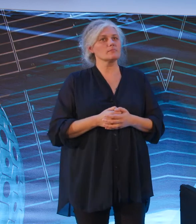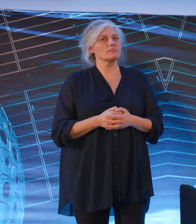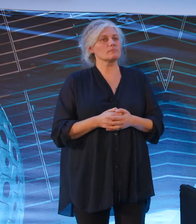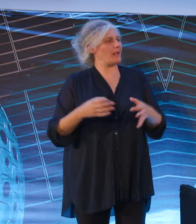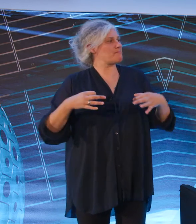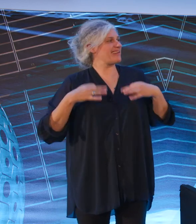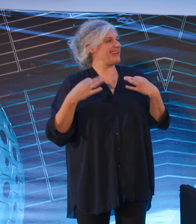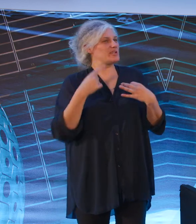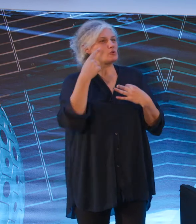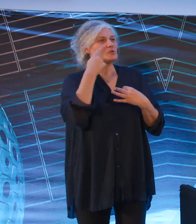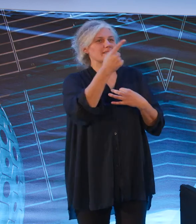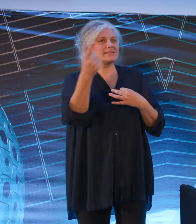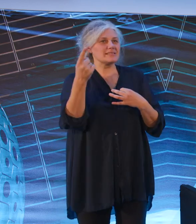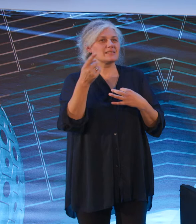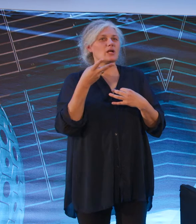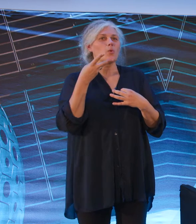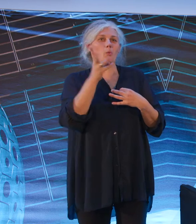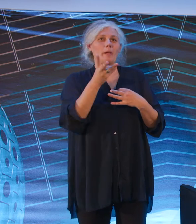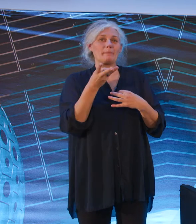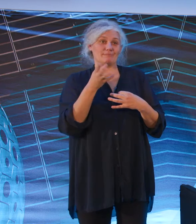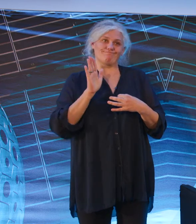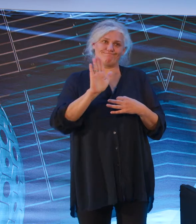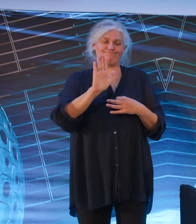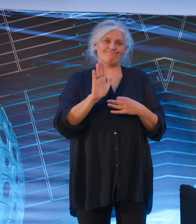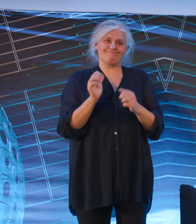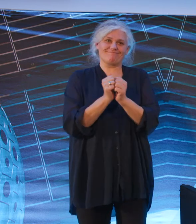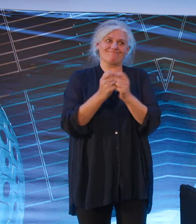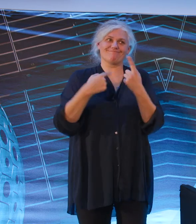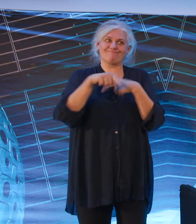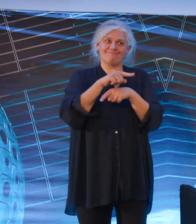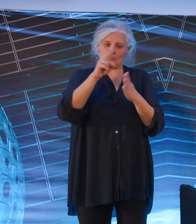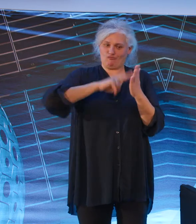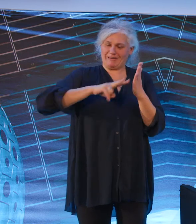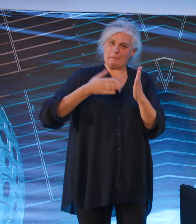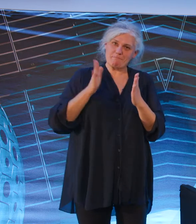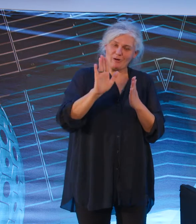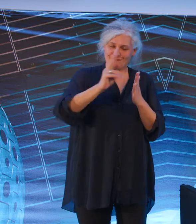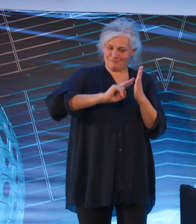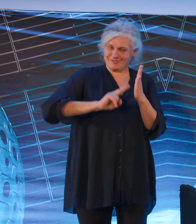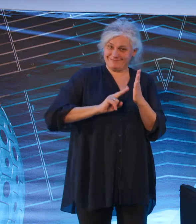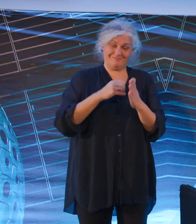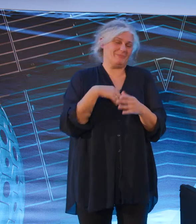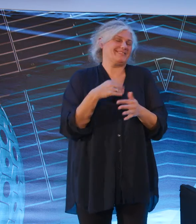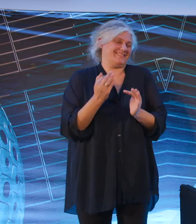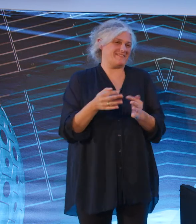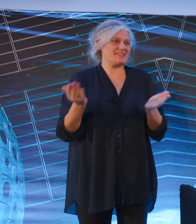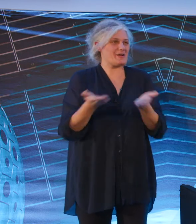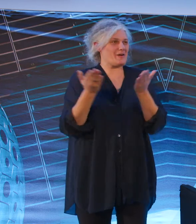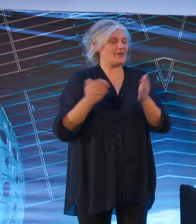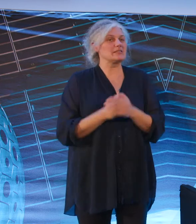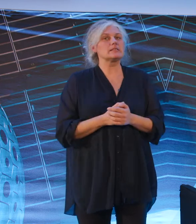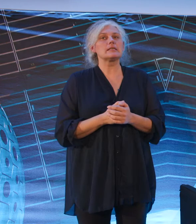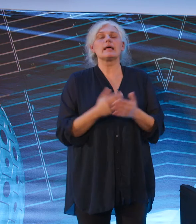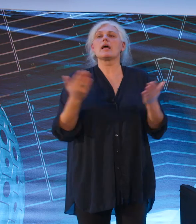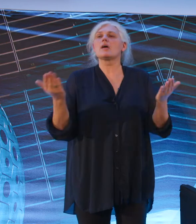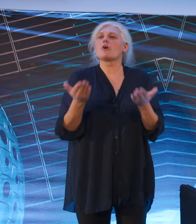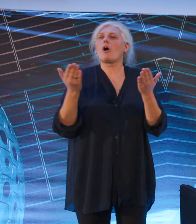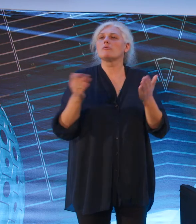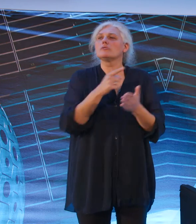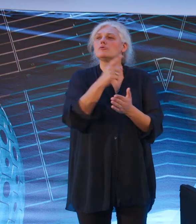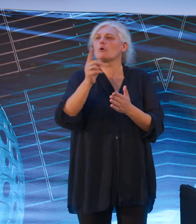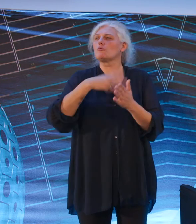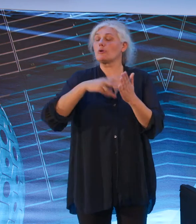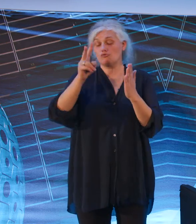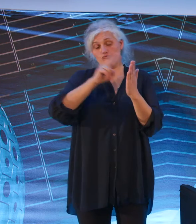glad to see that reading is going to be compulsory. I certainly encourage it. And can I encourage you, when you